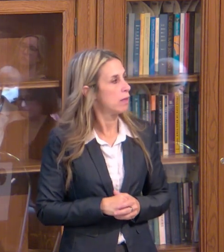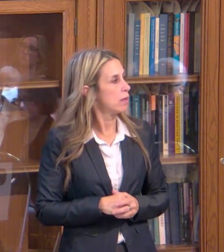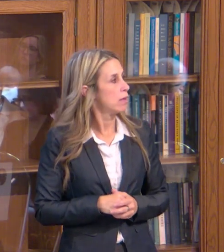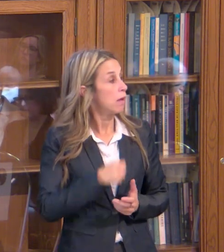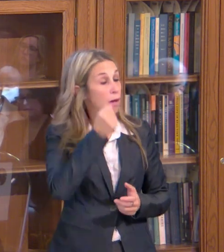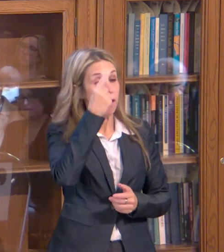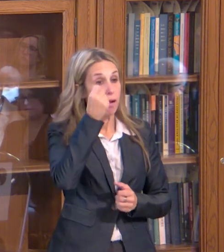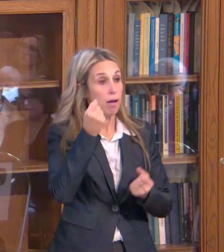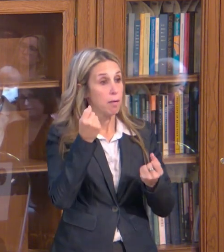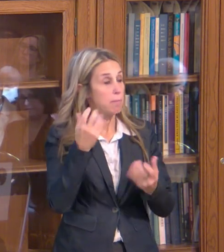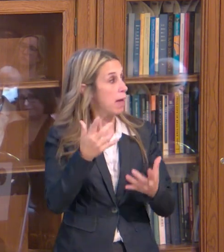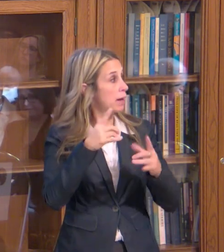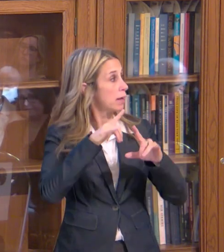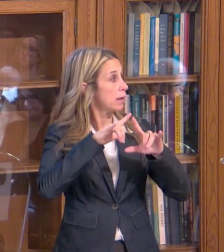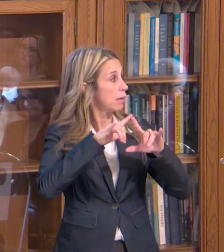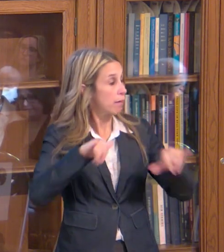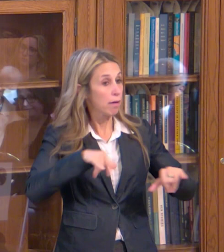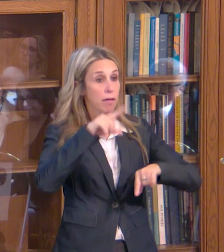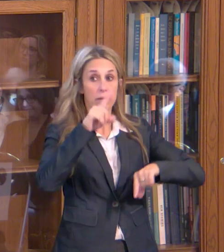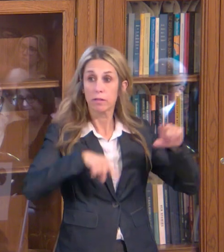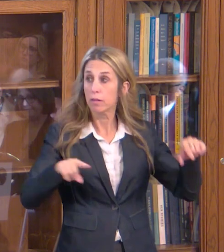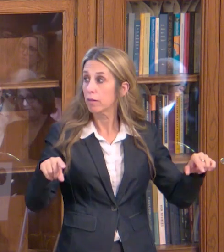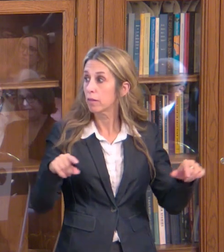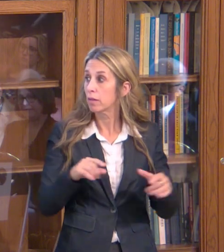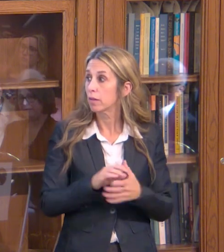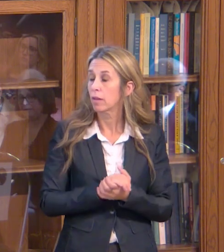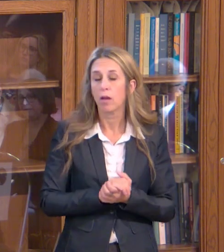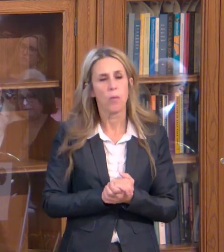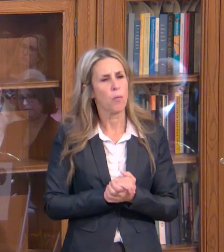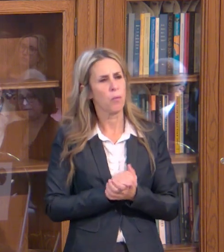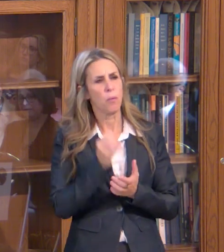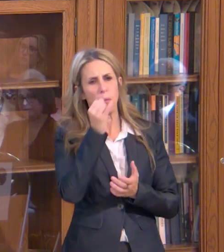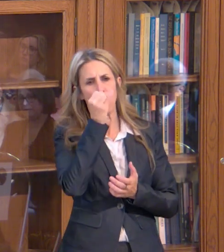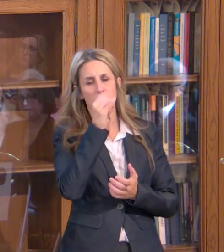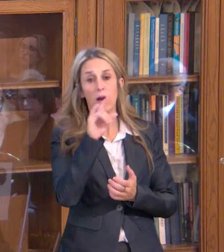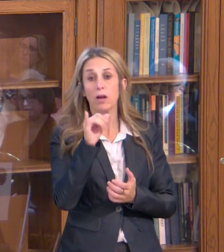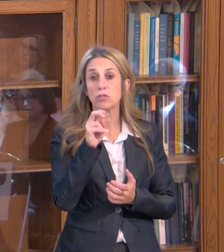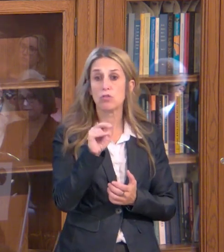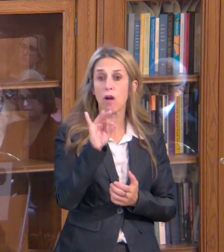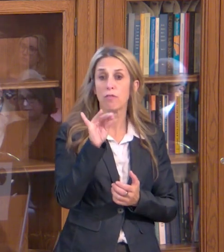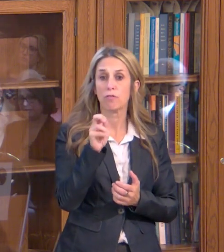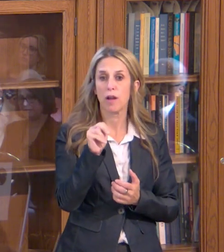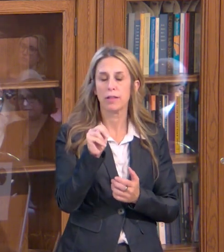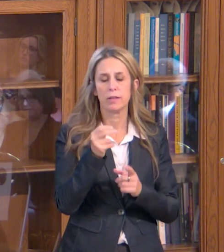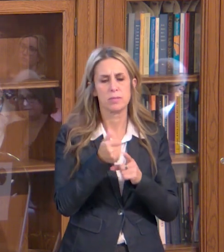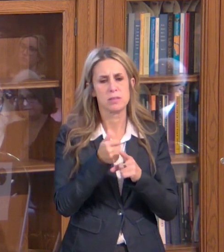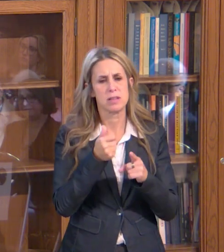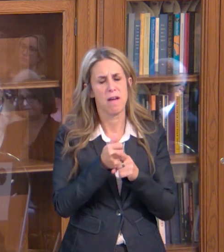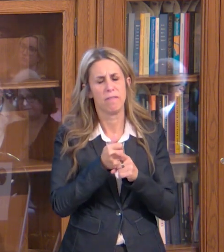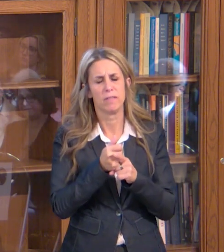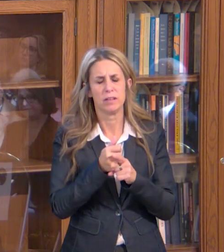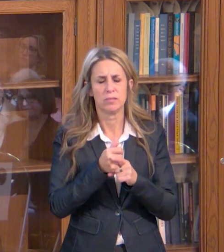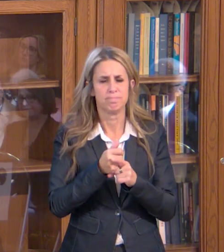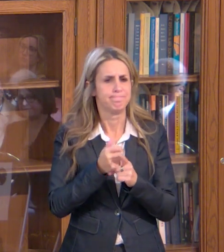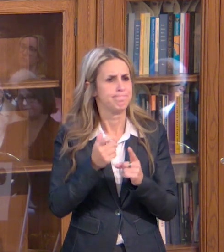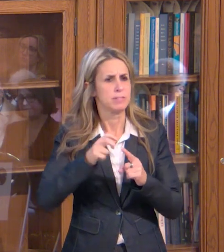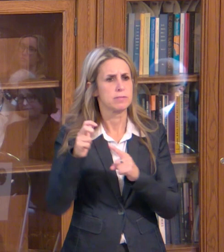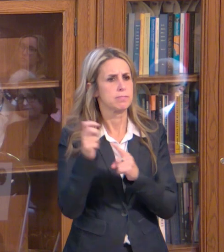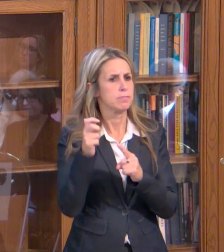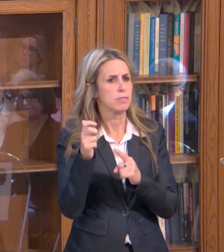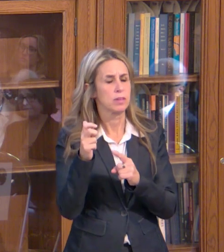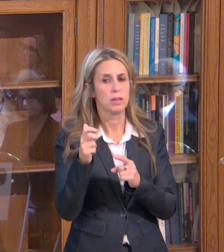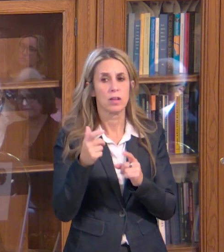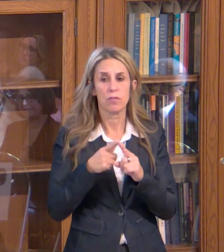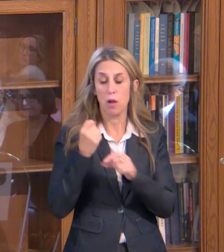diverse writings and general Franklin was so incredibly prolific From Slavery to Freedom